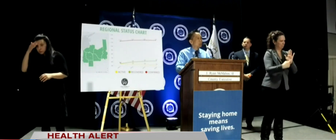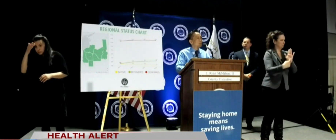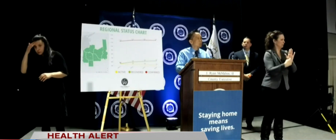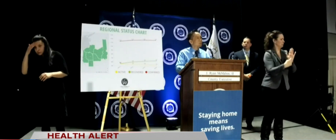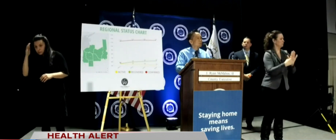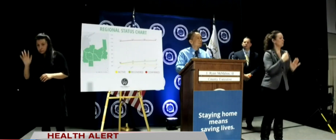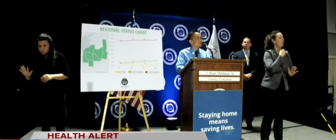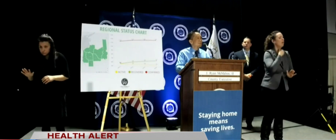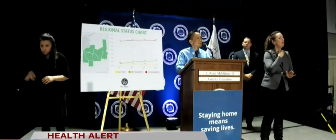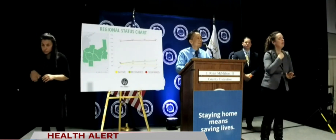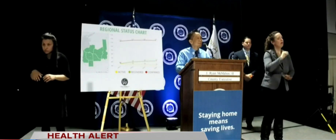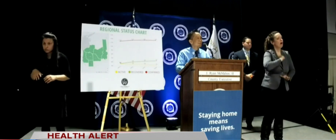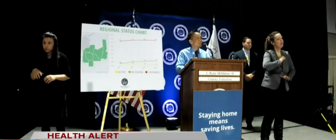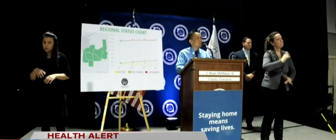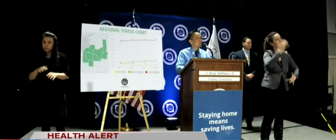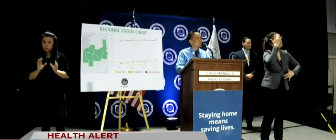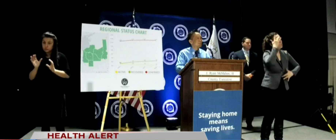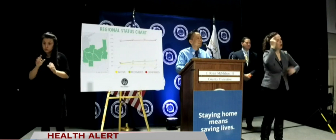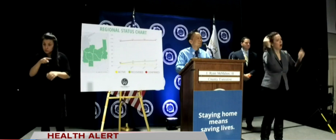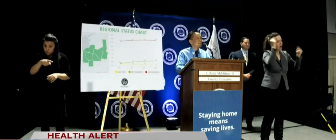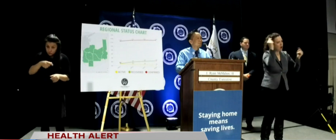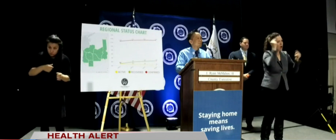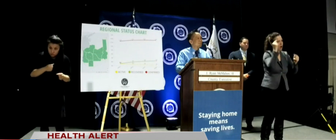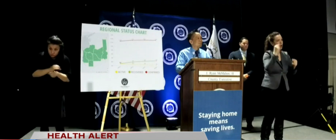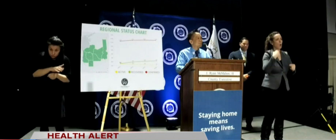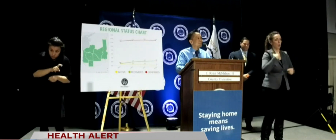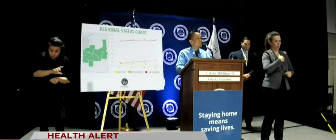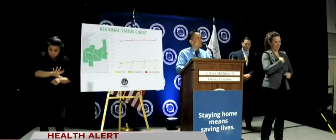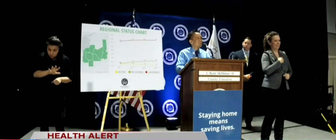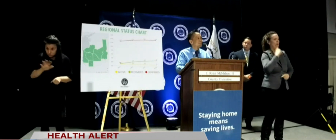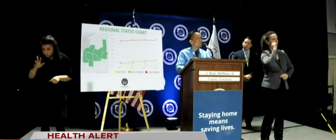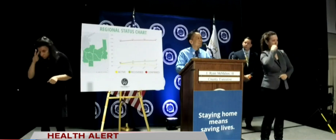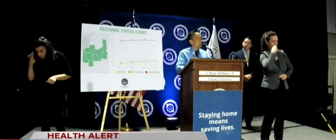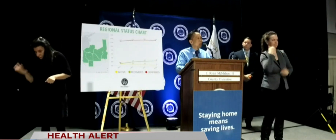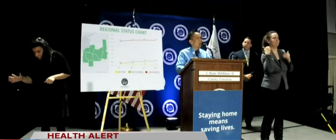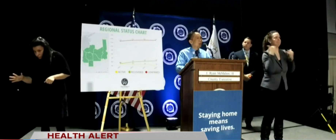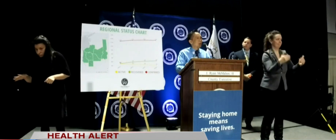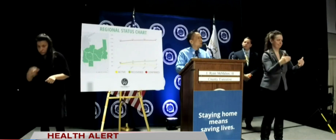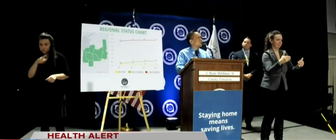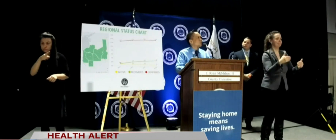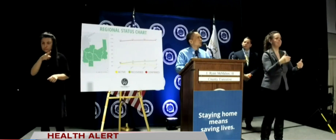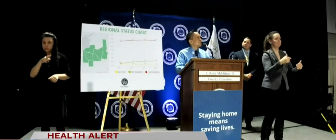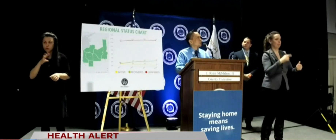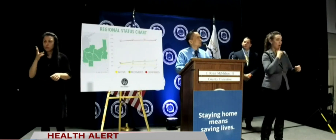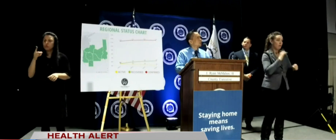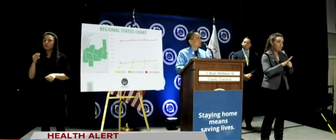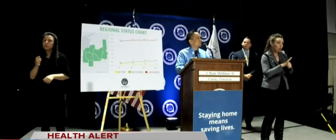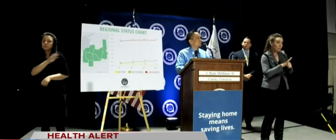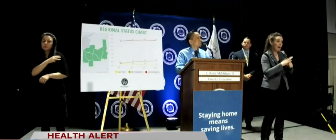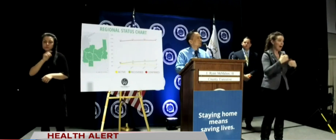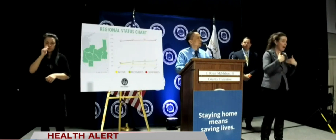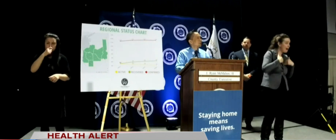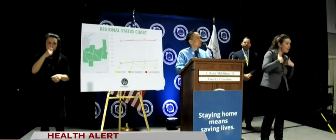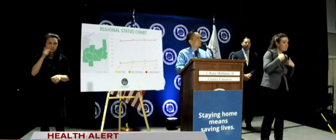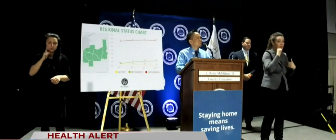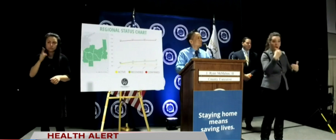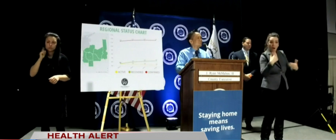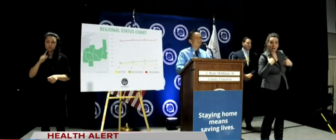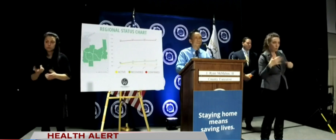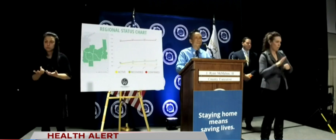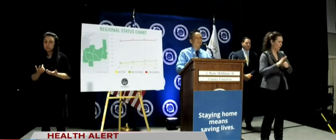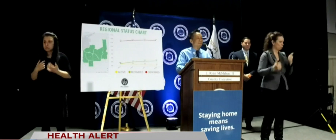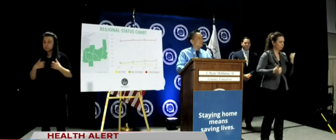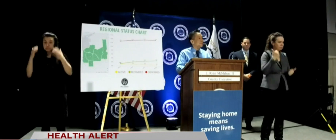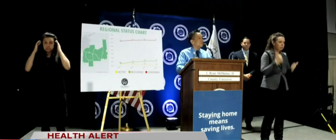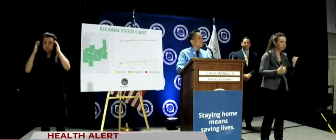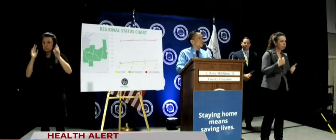COVID-19. Right? How many folks do you test a day? I don't know that number. Sorry. Okay.